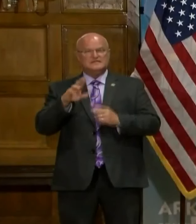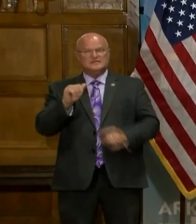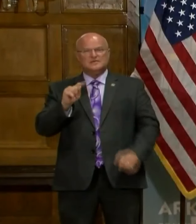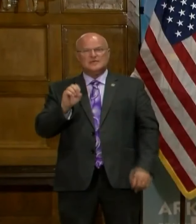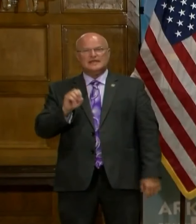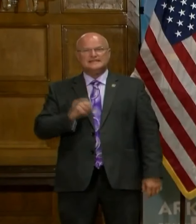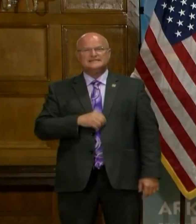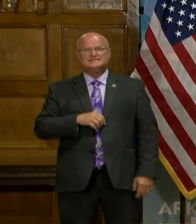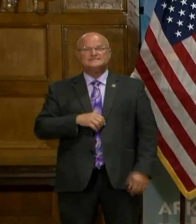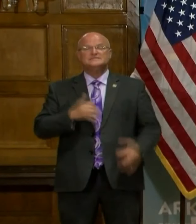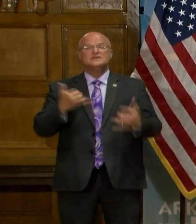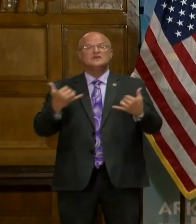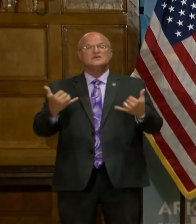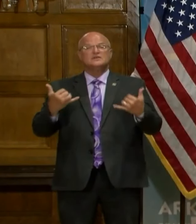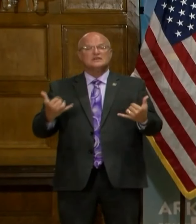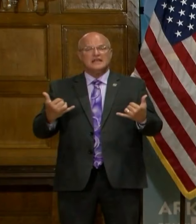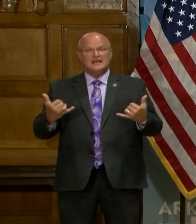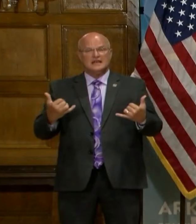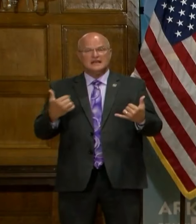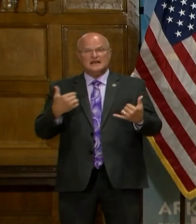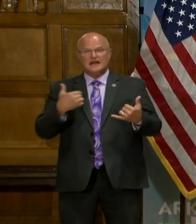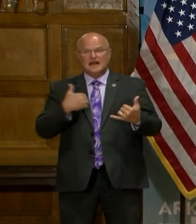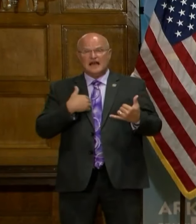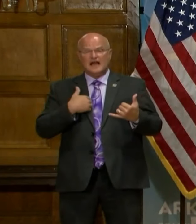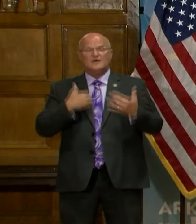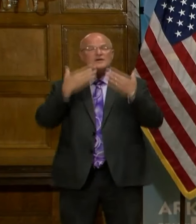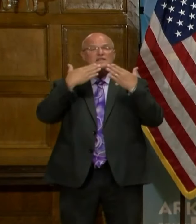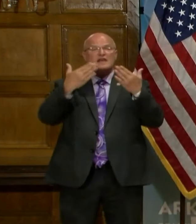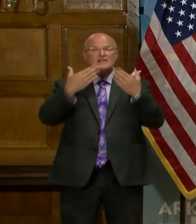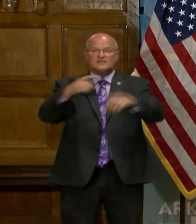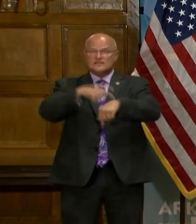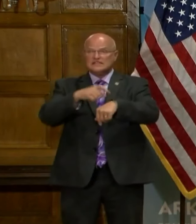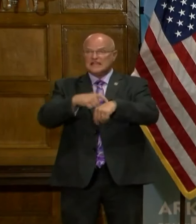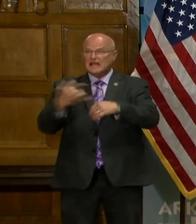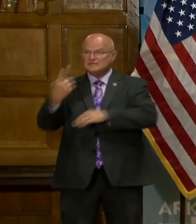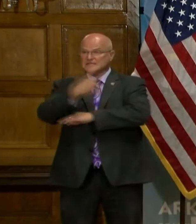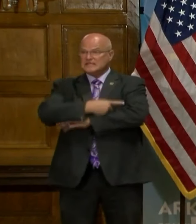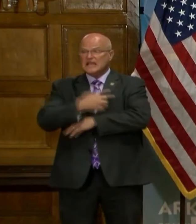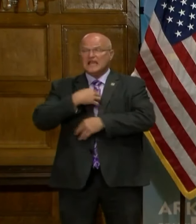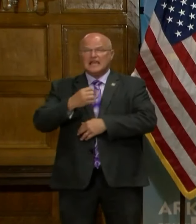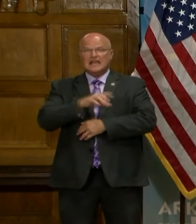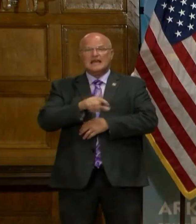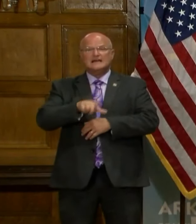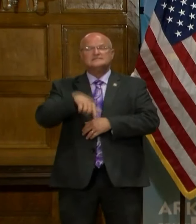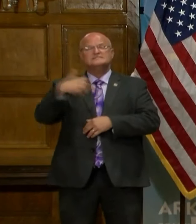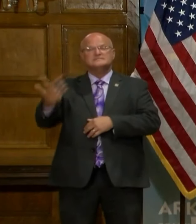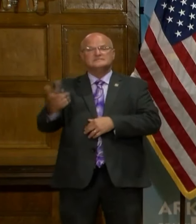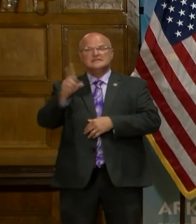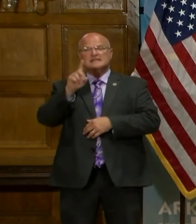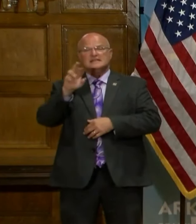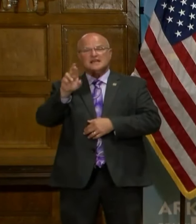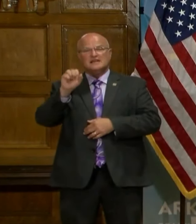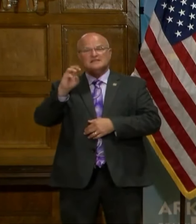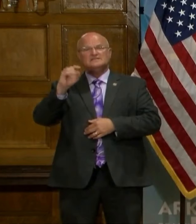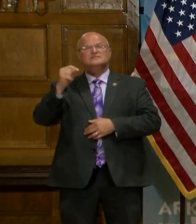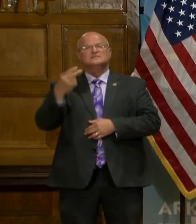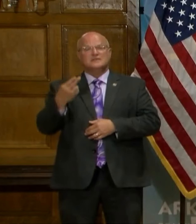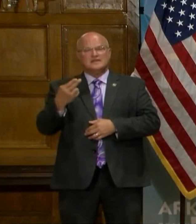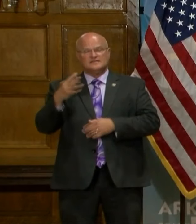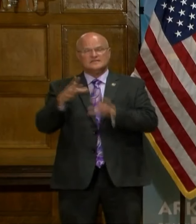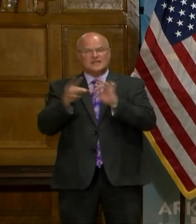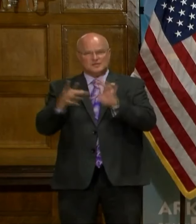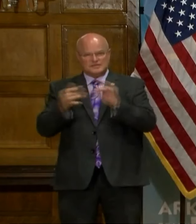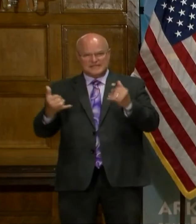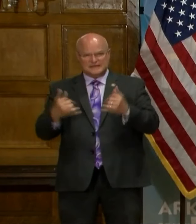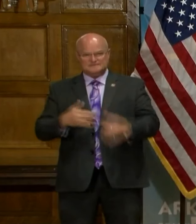rate. With that, I want to thank you for the time today, and I'll turn this over to Dr. Smith for